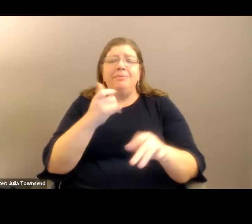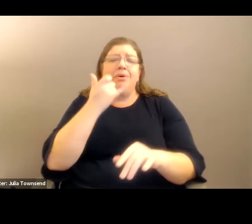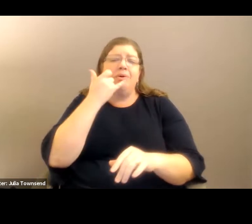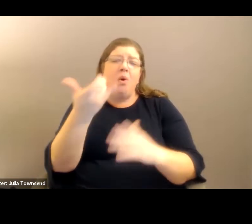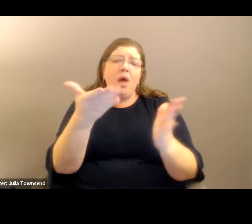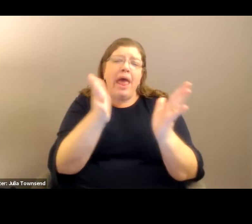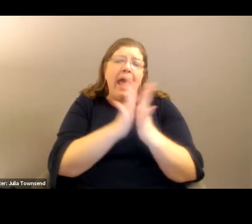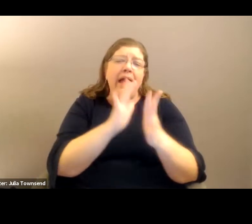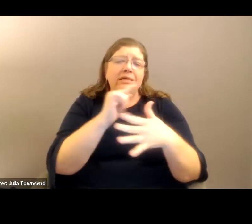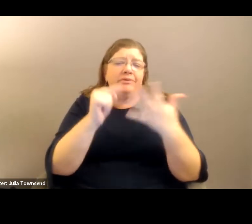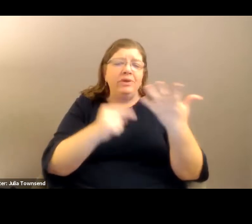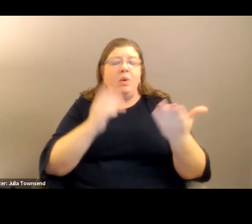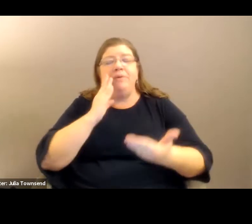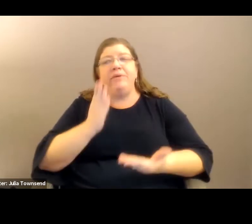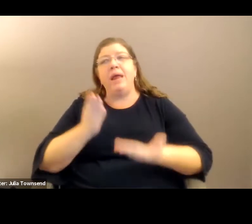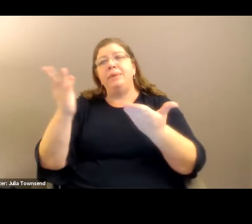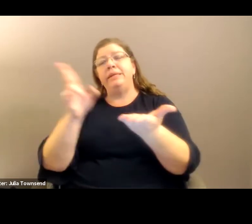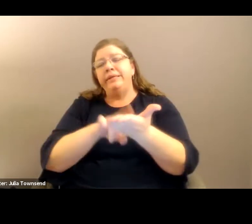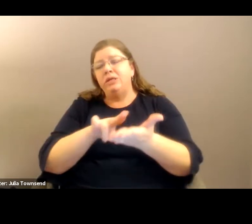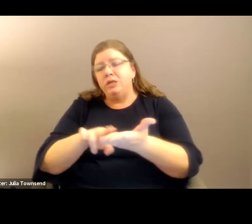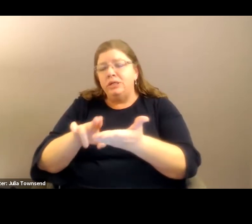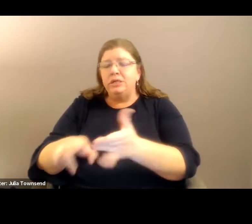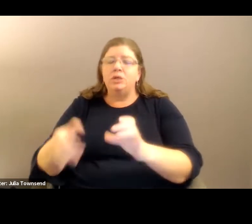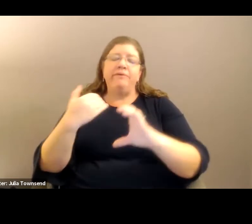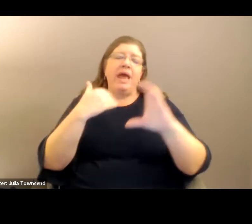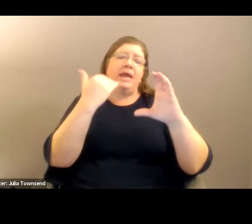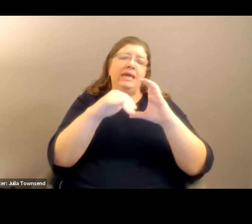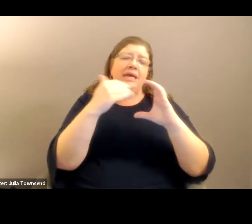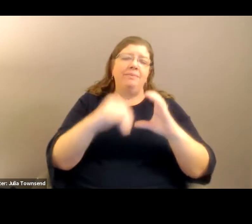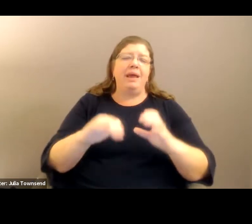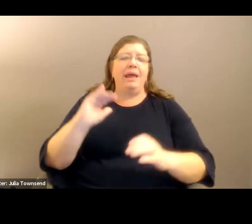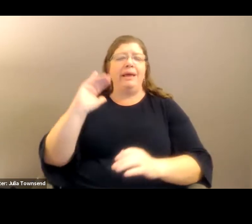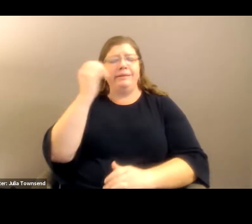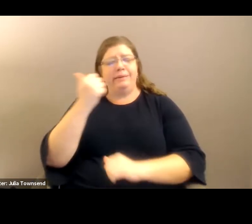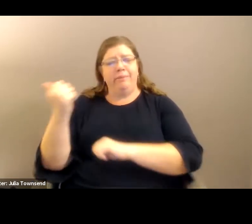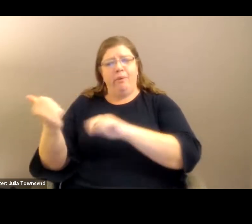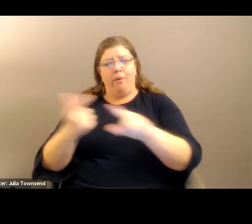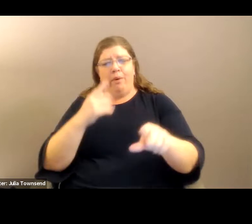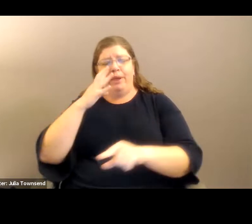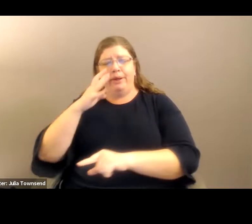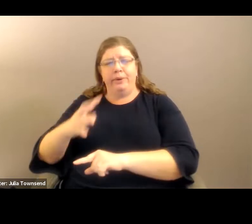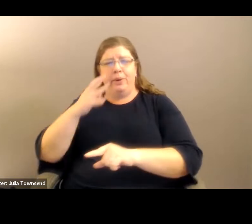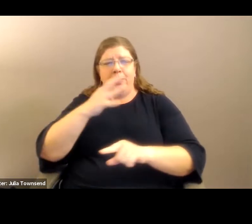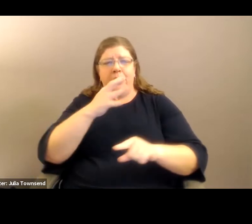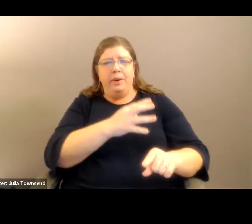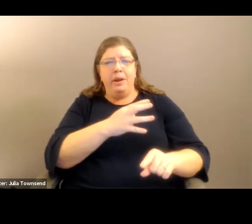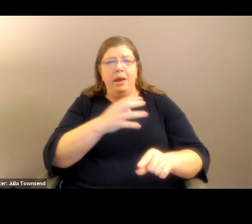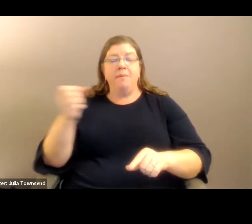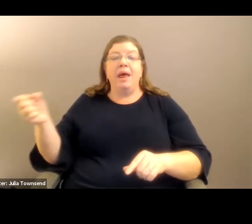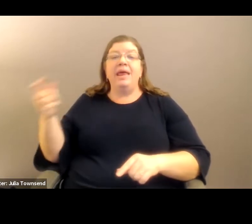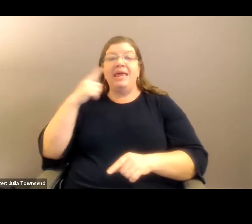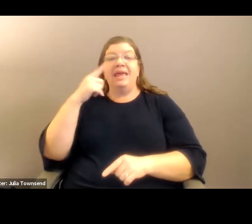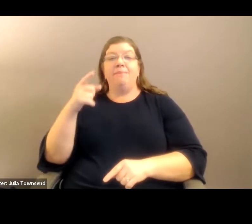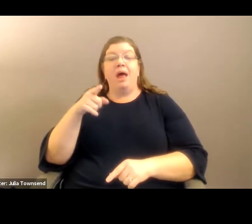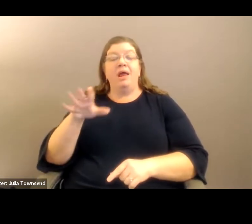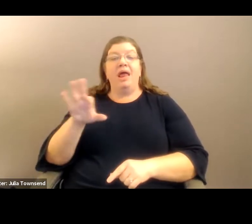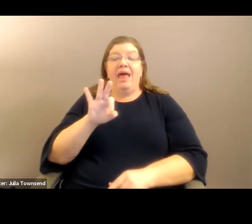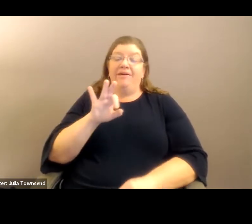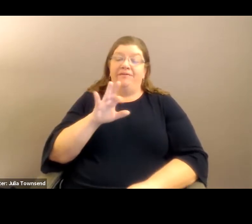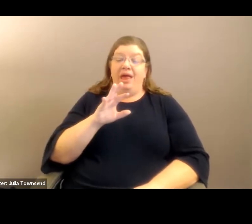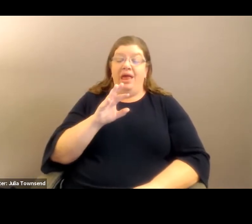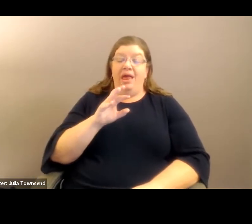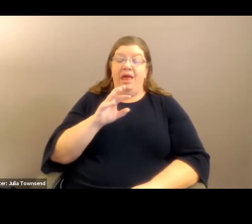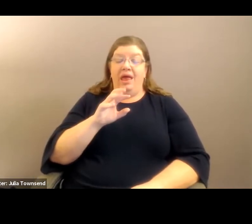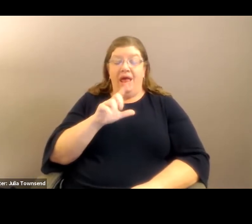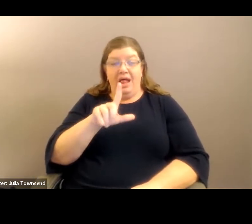had petitions, we've had emails, and they always get ignored. But then you bring in FLA when you want your